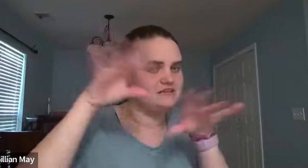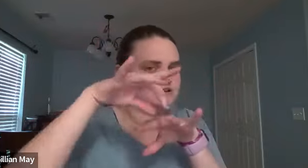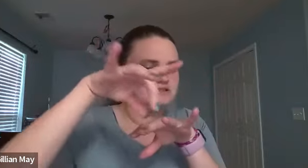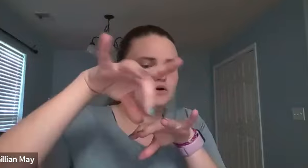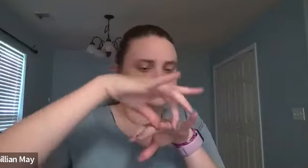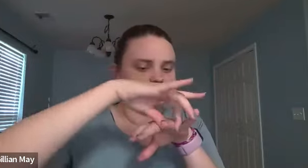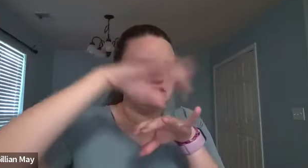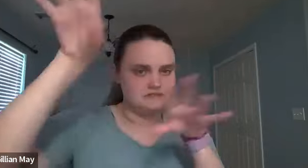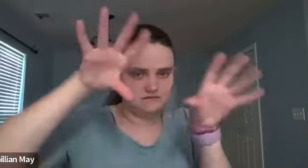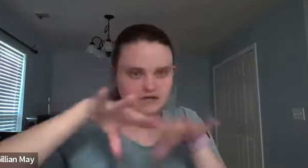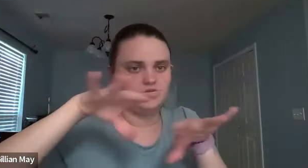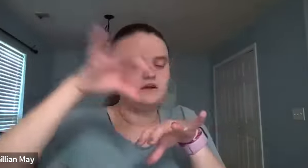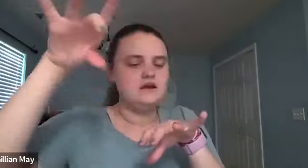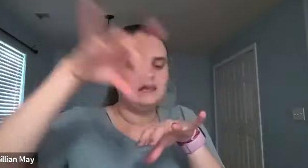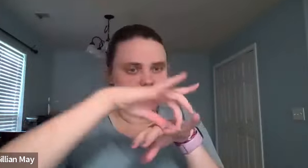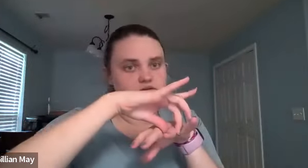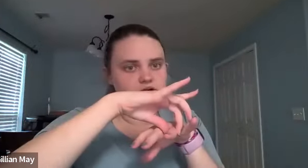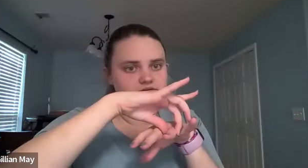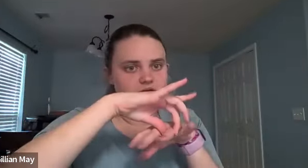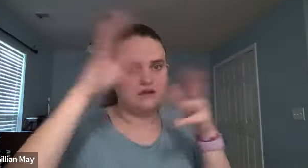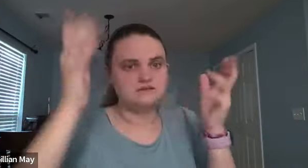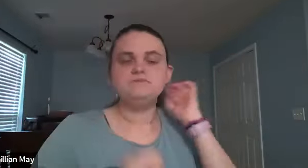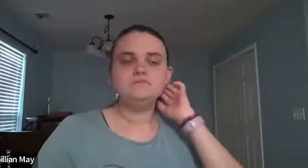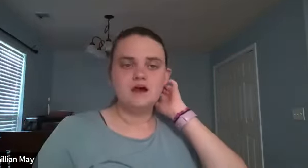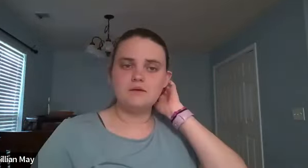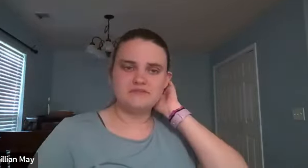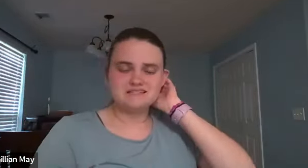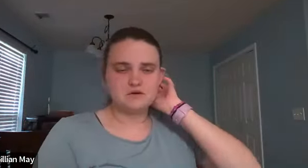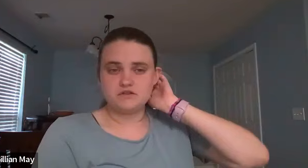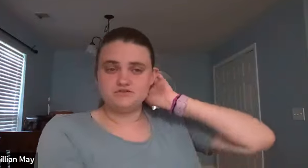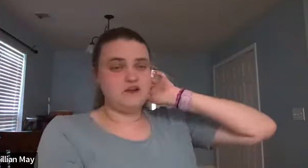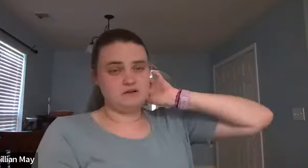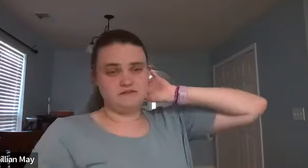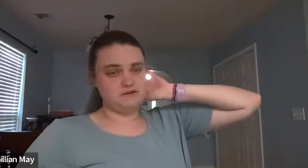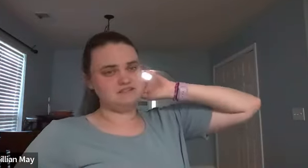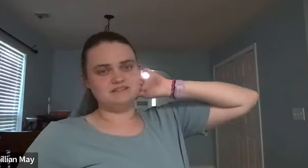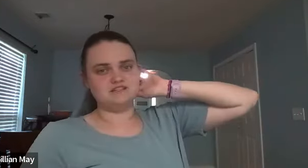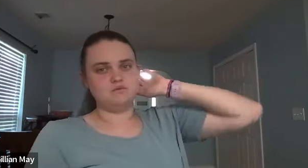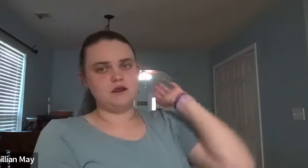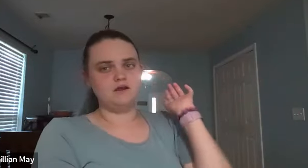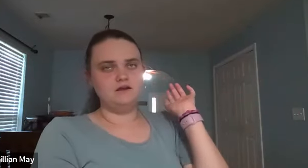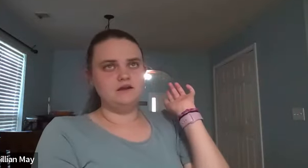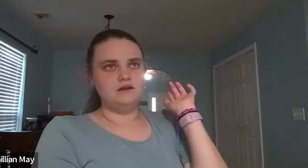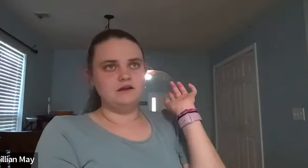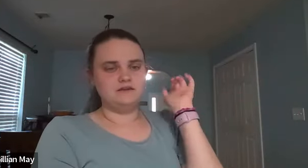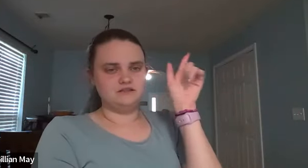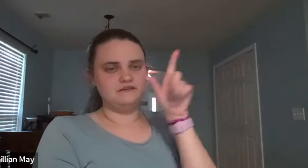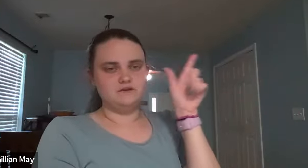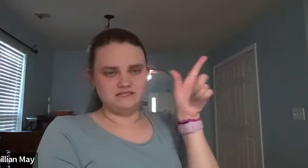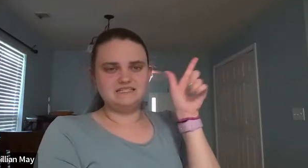our culture sense right here, it's on the left hand. But that's like one of those very few instances where there is a